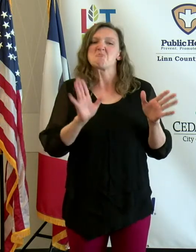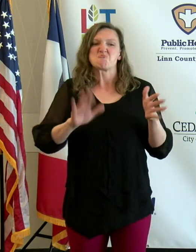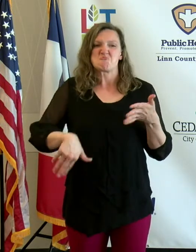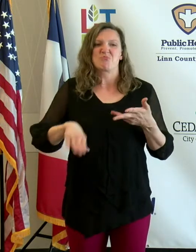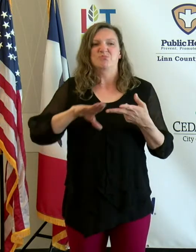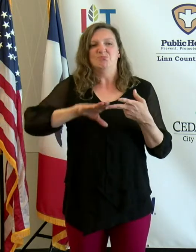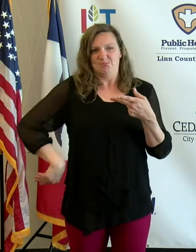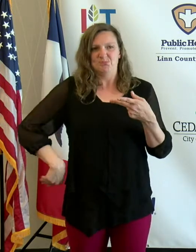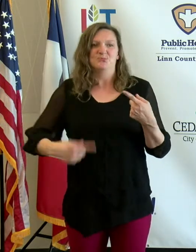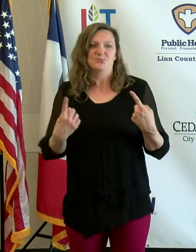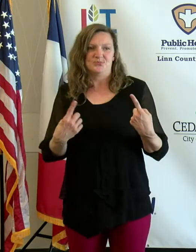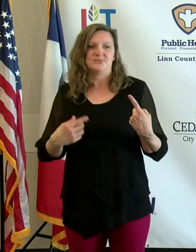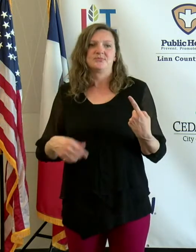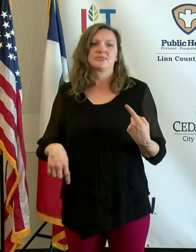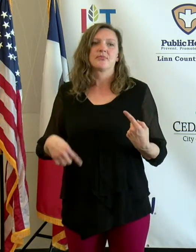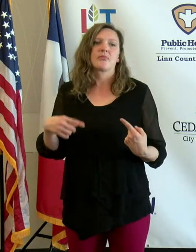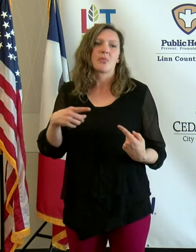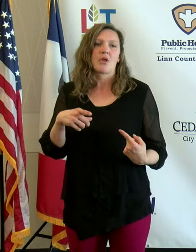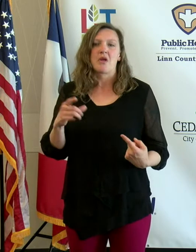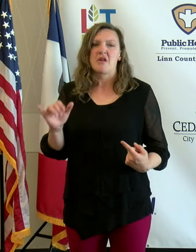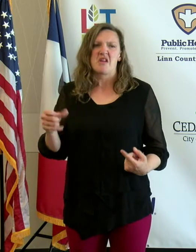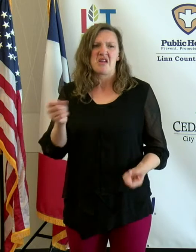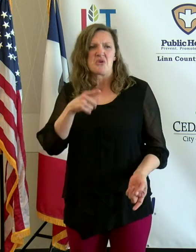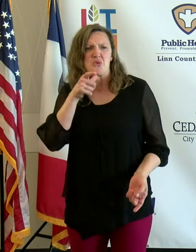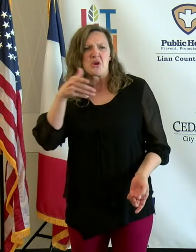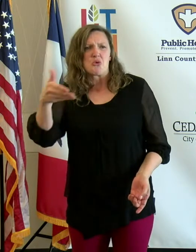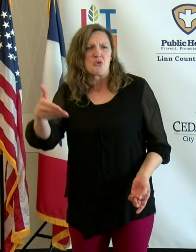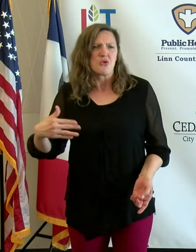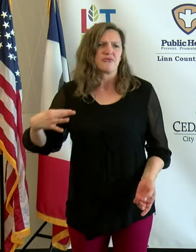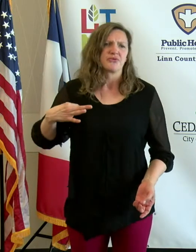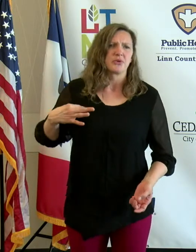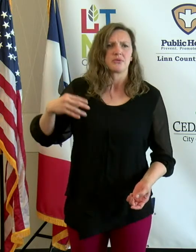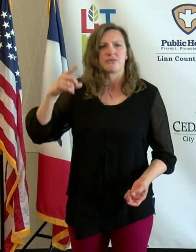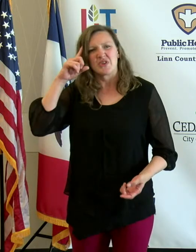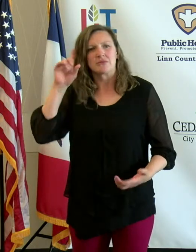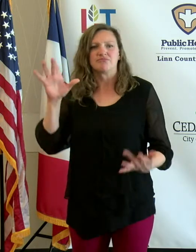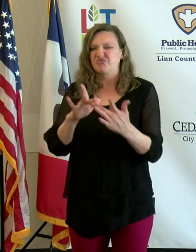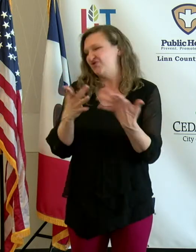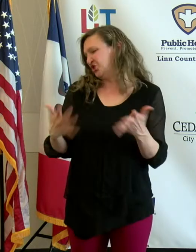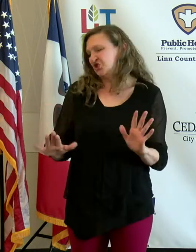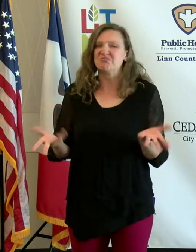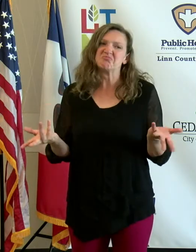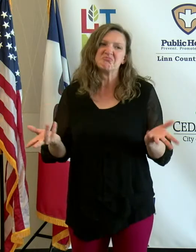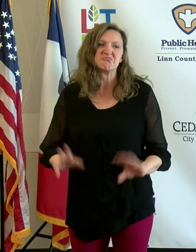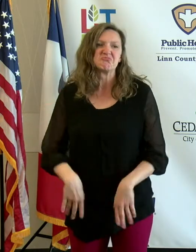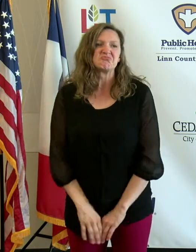with employees or working with hiring other staffers to conduct contact tracing.